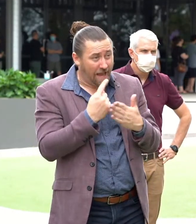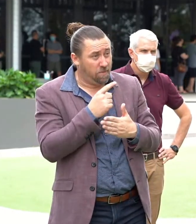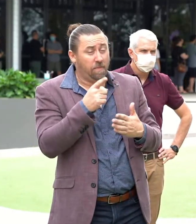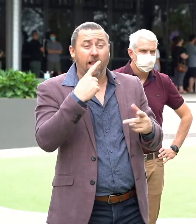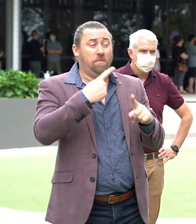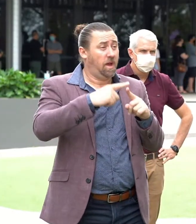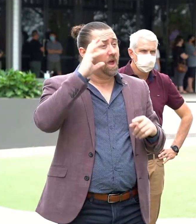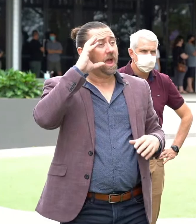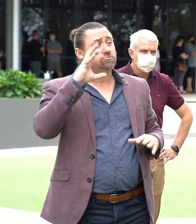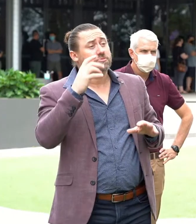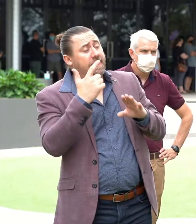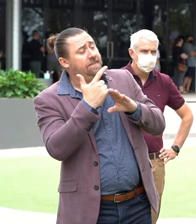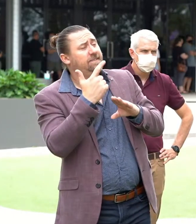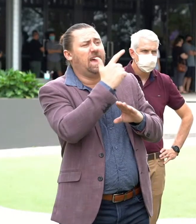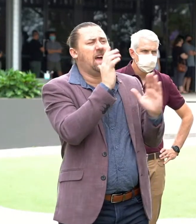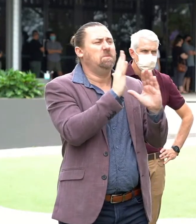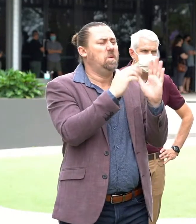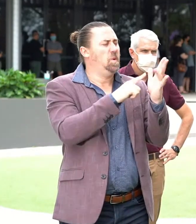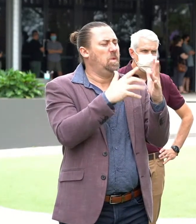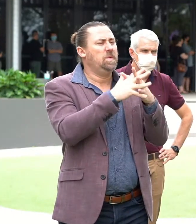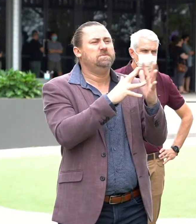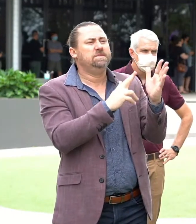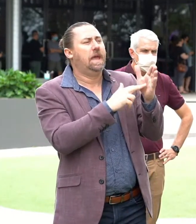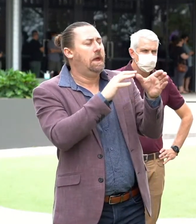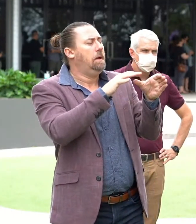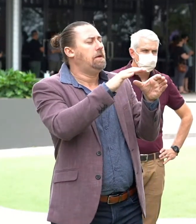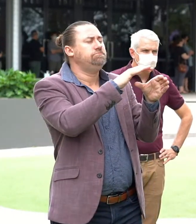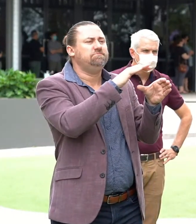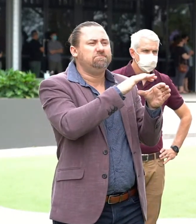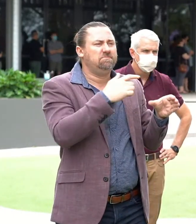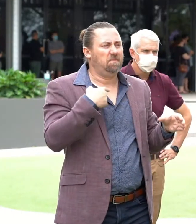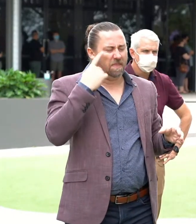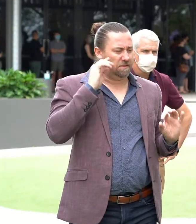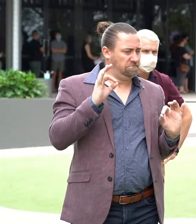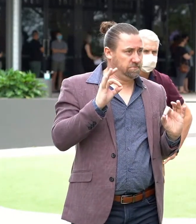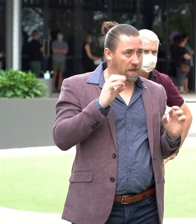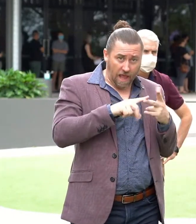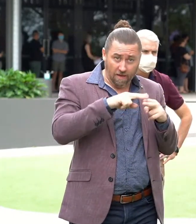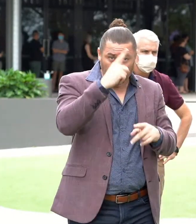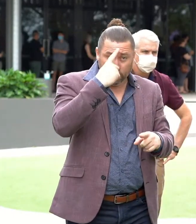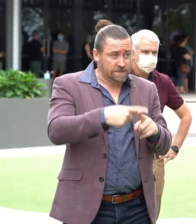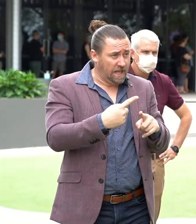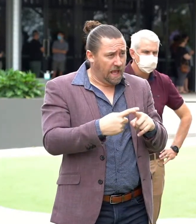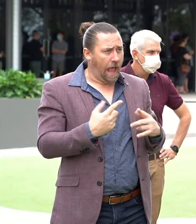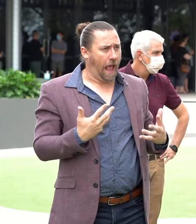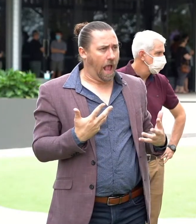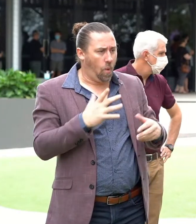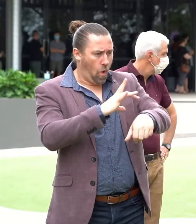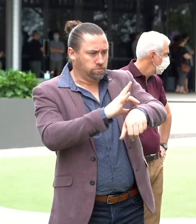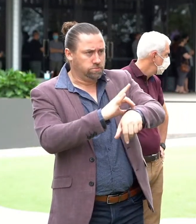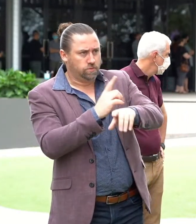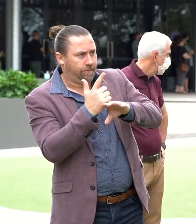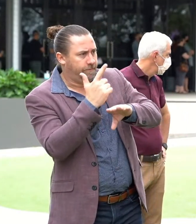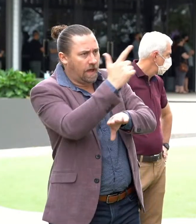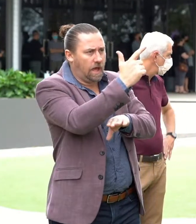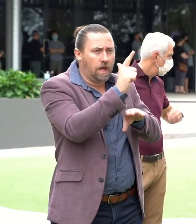services due to the geographic location that they live in. So we really encourage people in